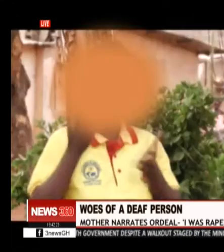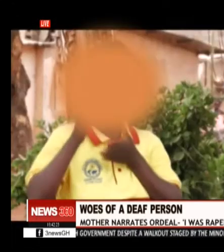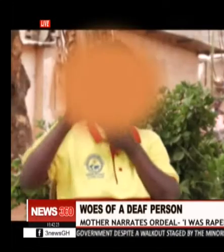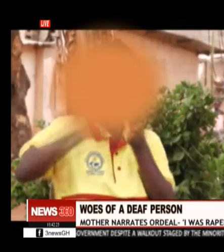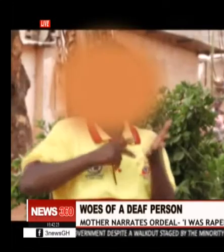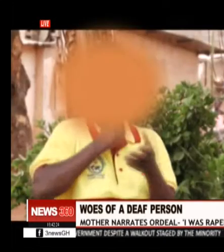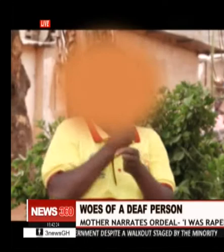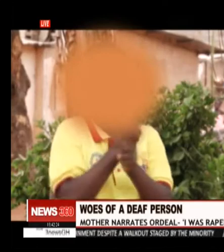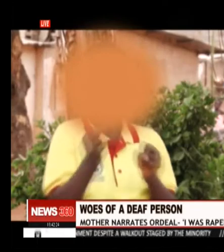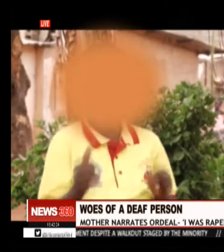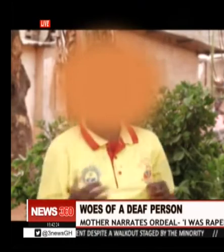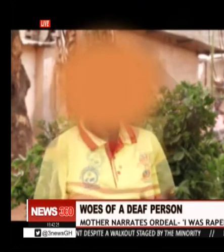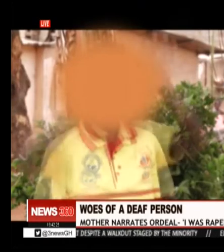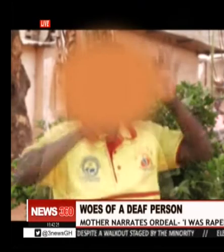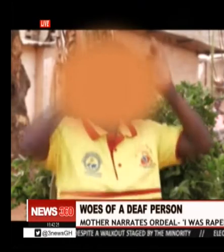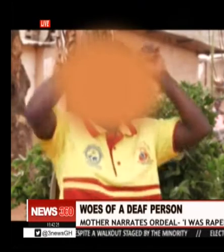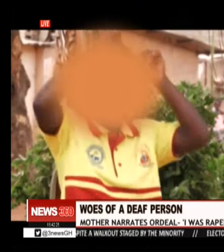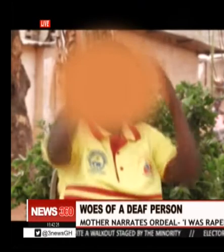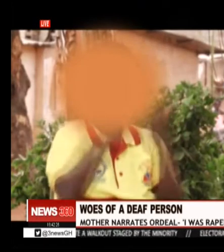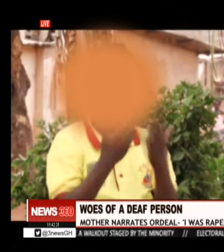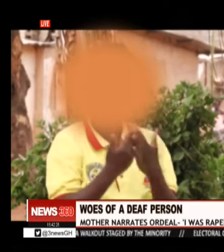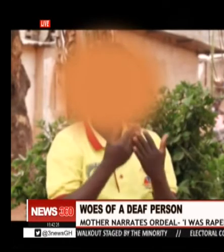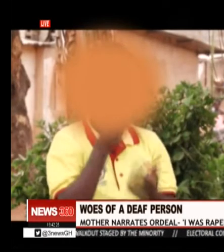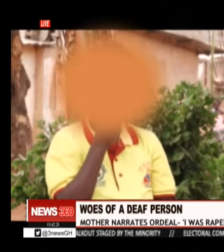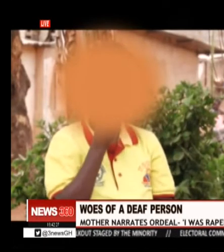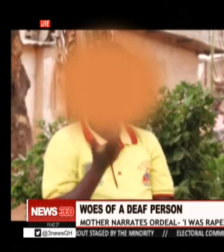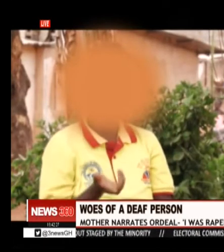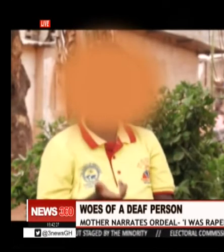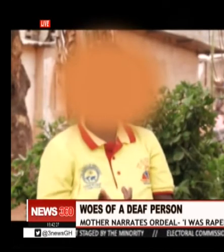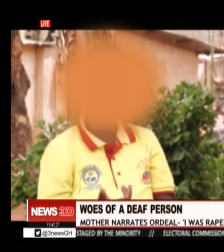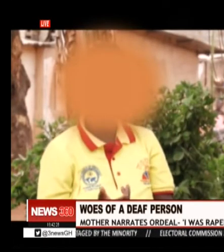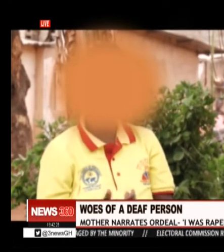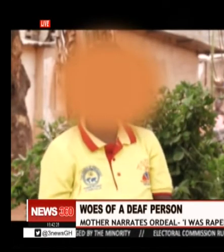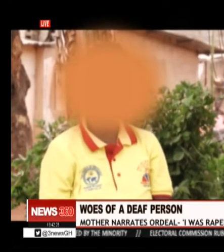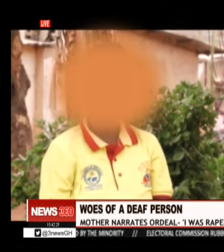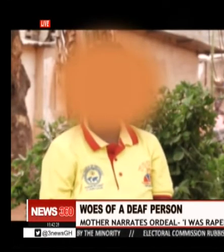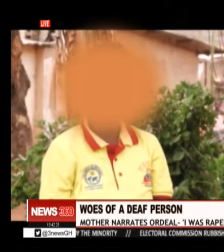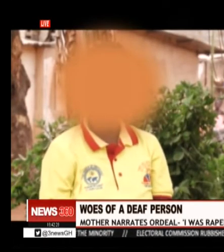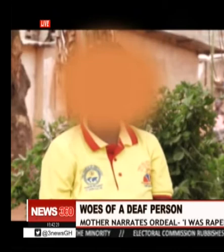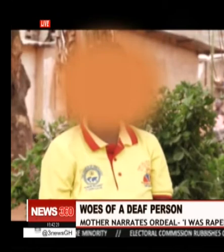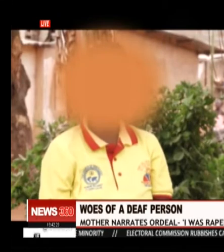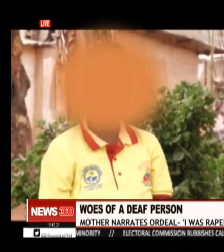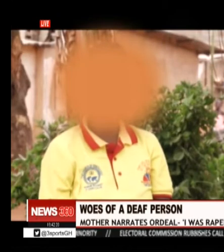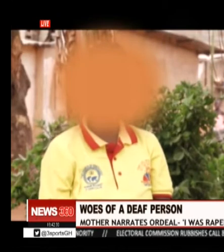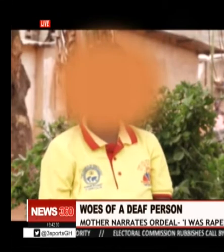deceive me and they don't marry me they have sex with me i work for them and they give me money to buy food